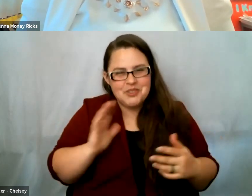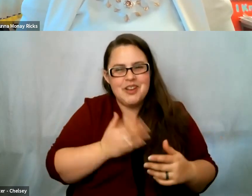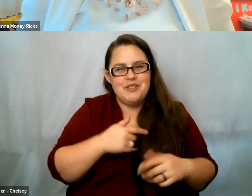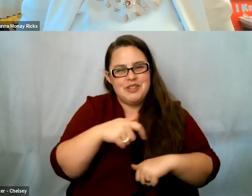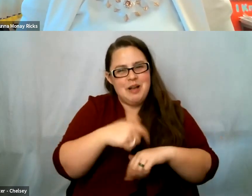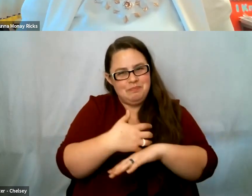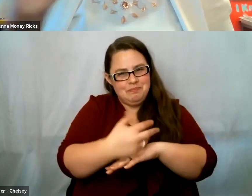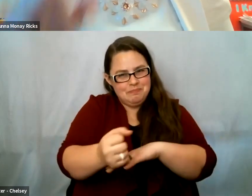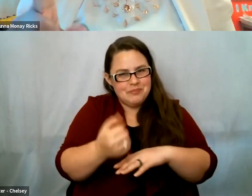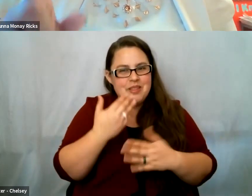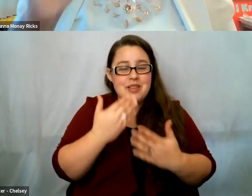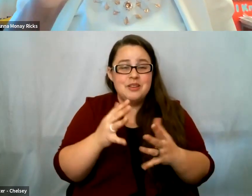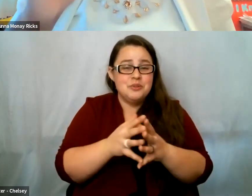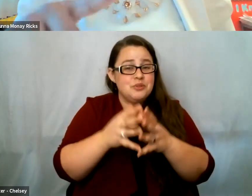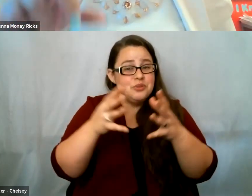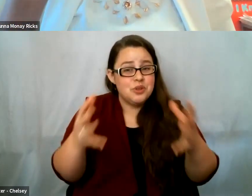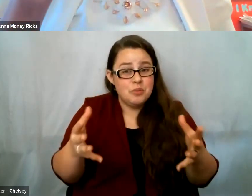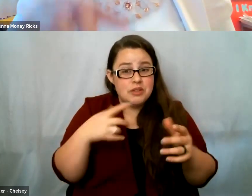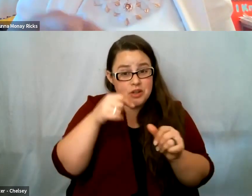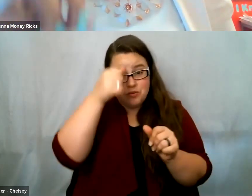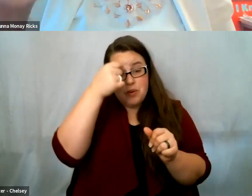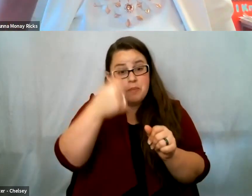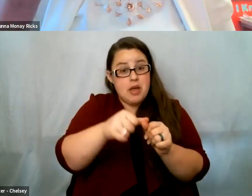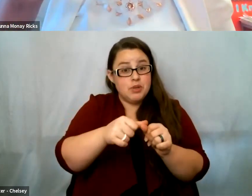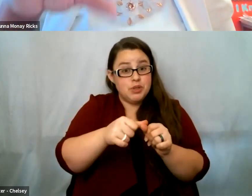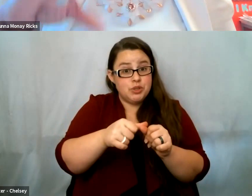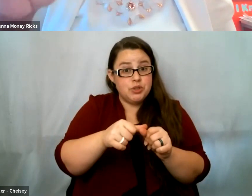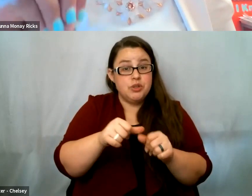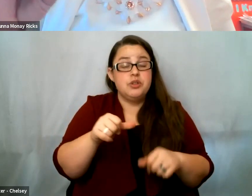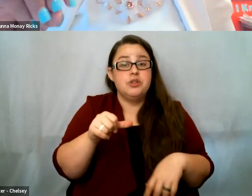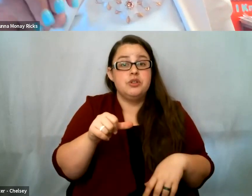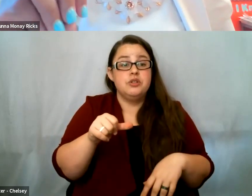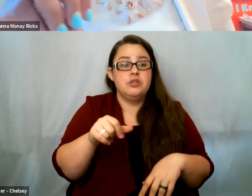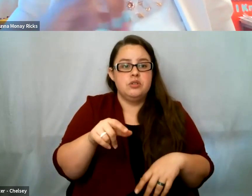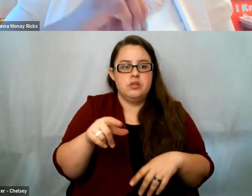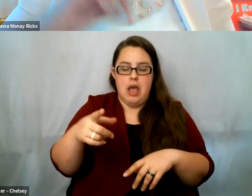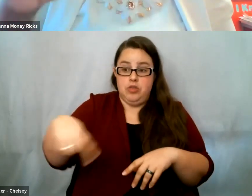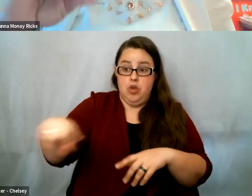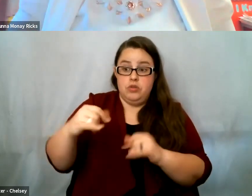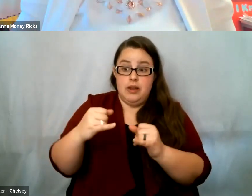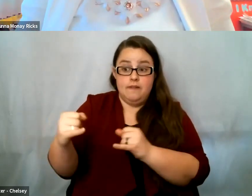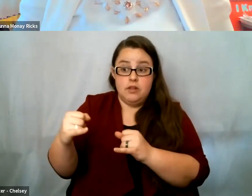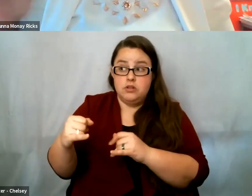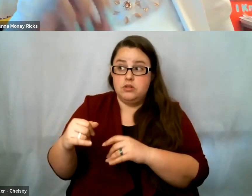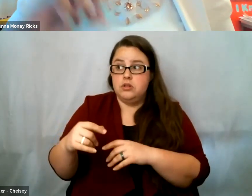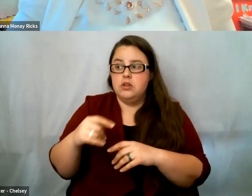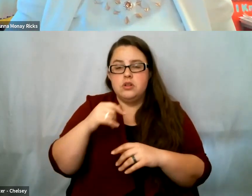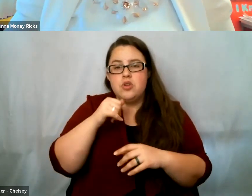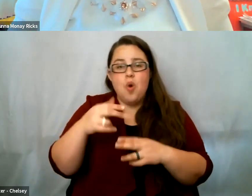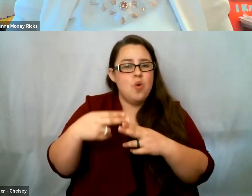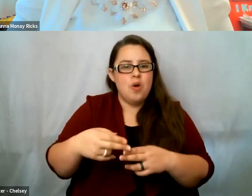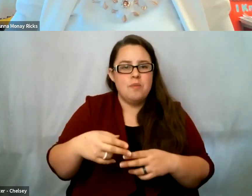Thank you so much. And remember to refer to, these individuals, not at risk, but